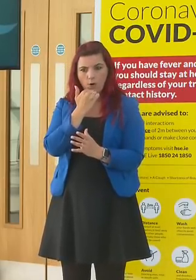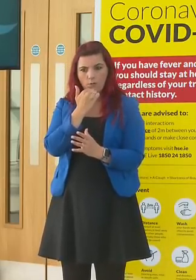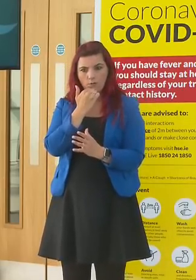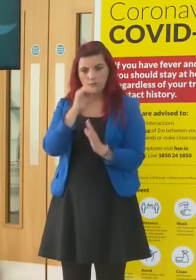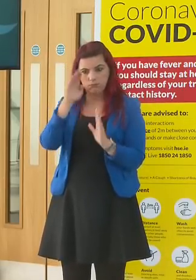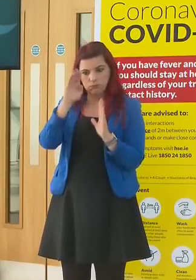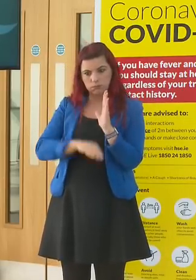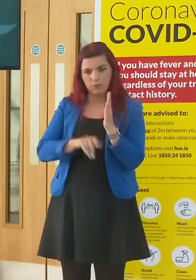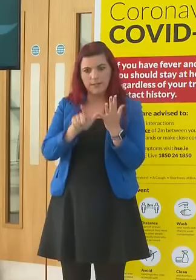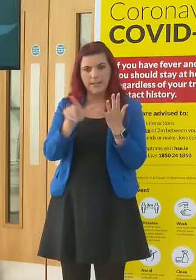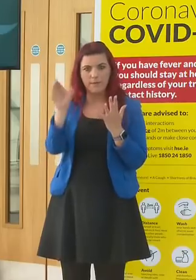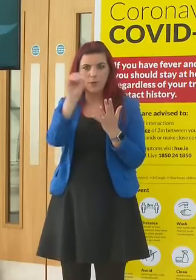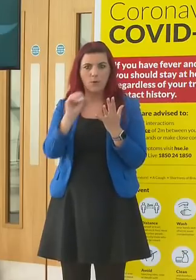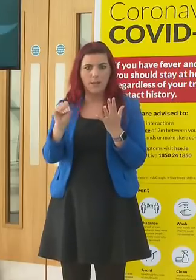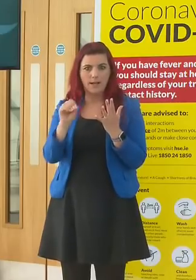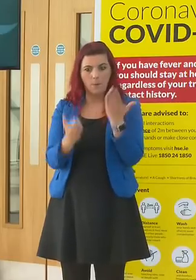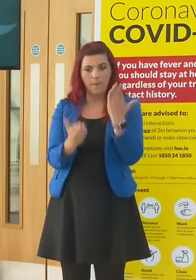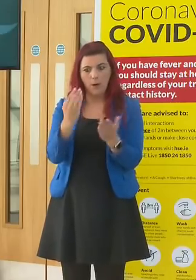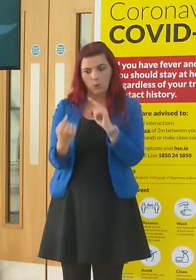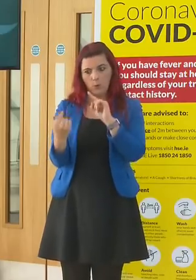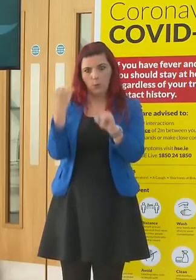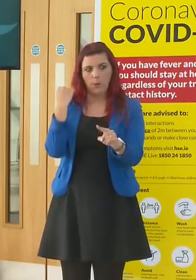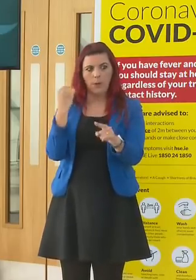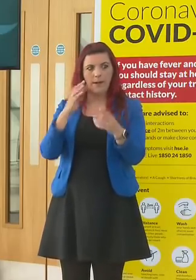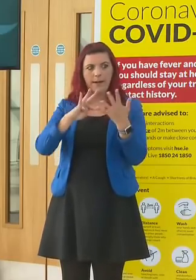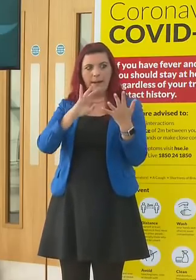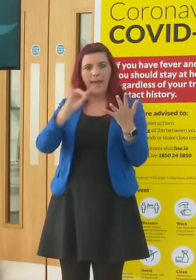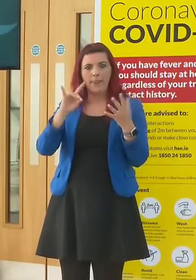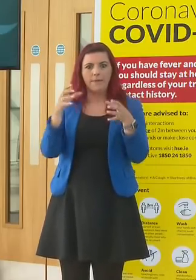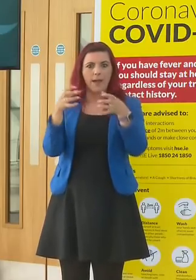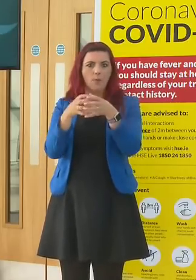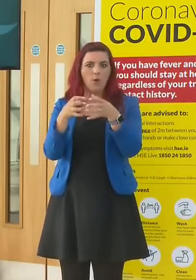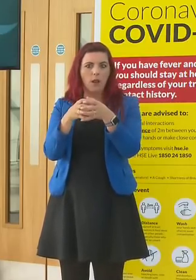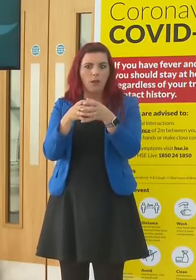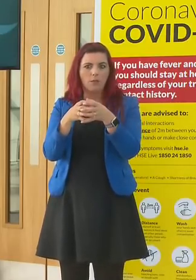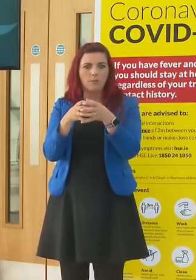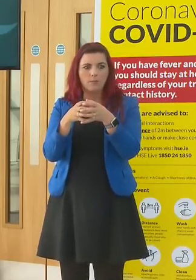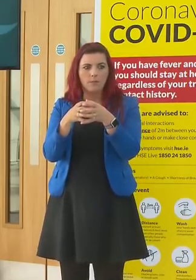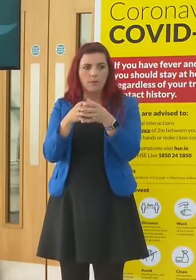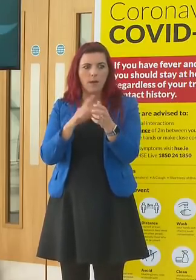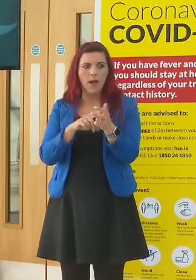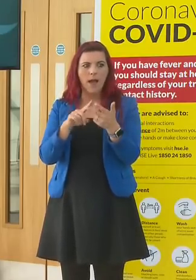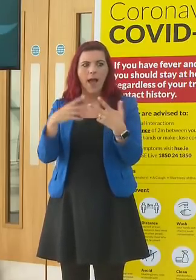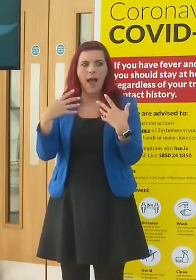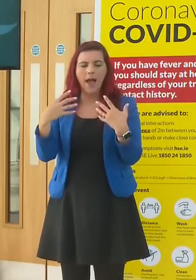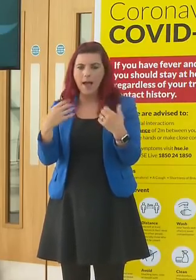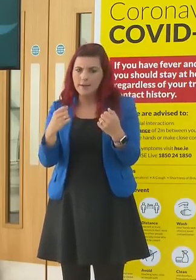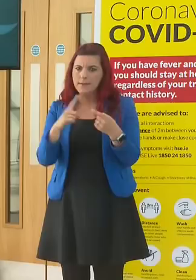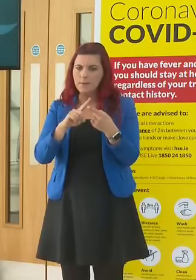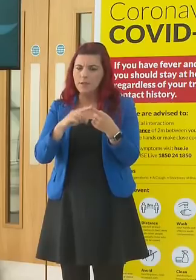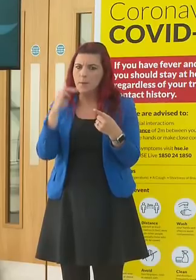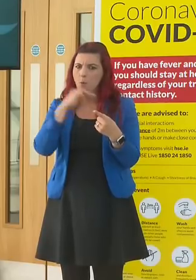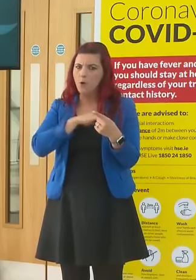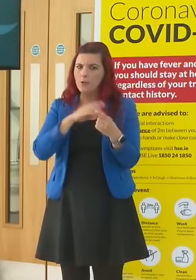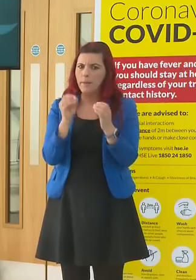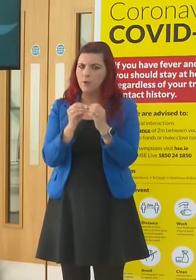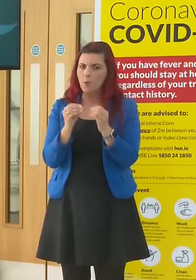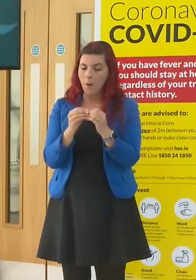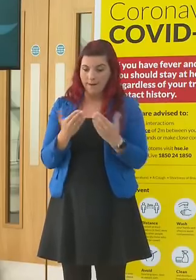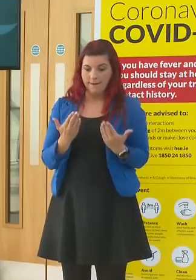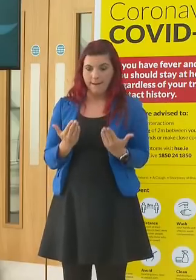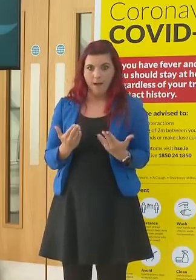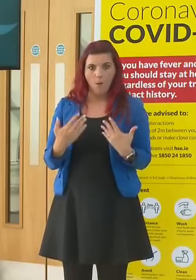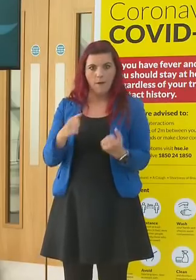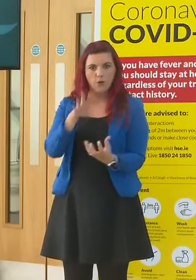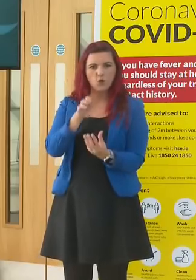down 70% on its peak from the 9th of April. It is also just important to point out, however, though, there are now a